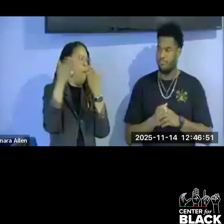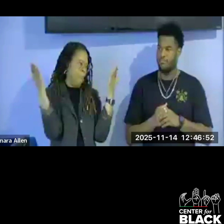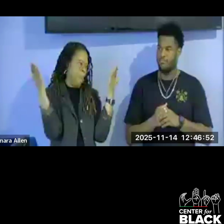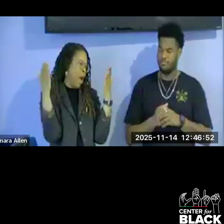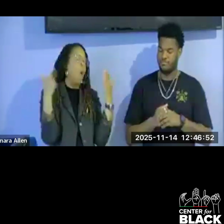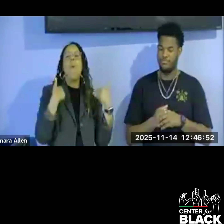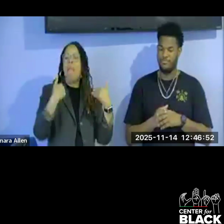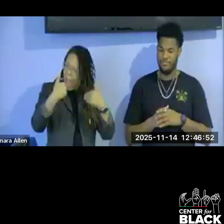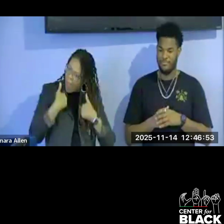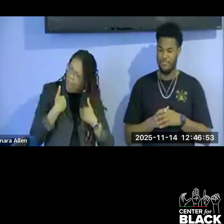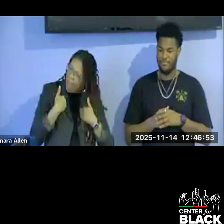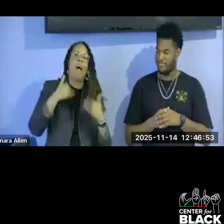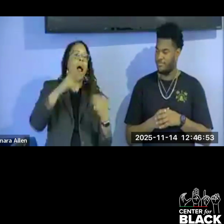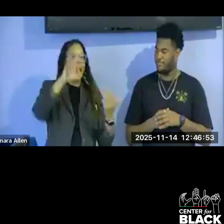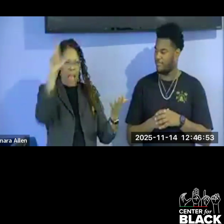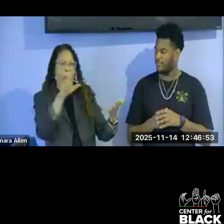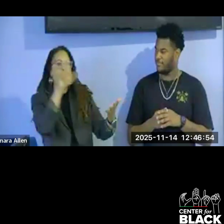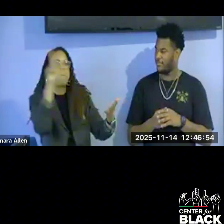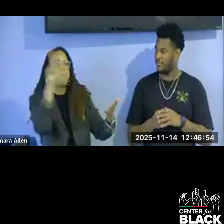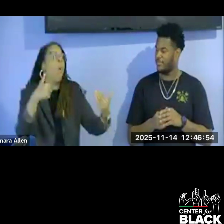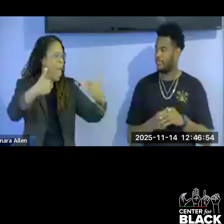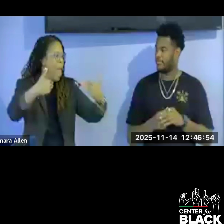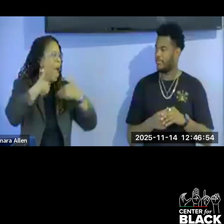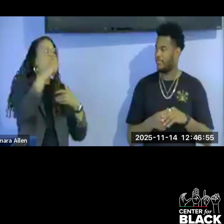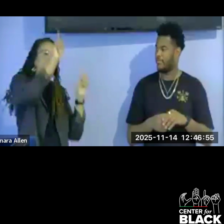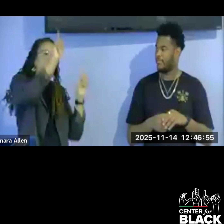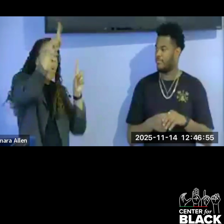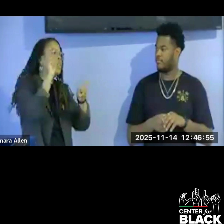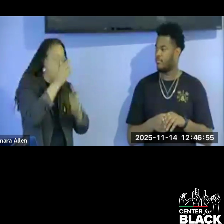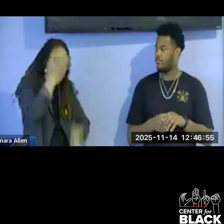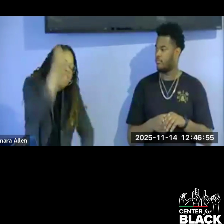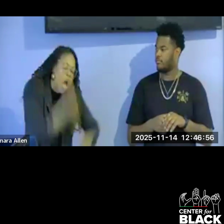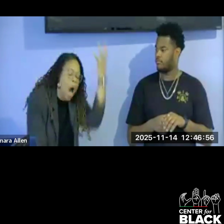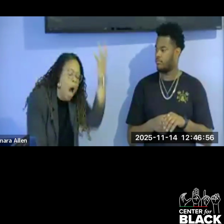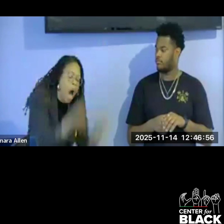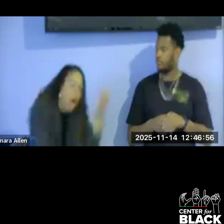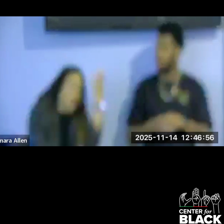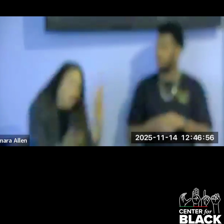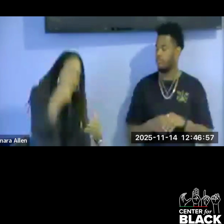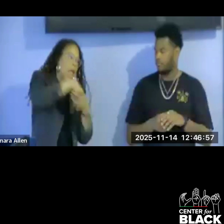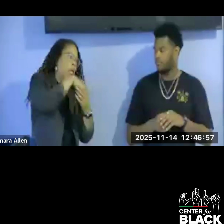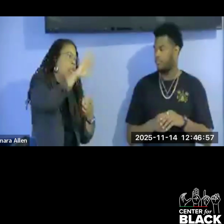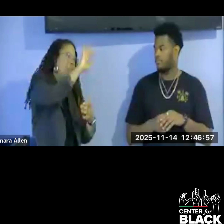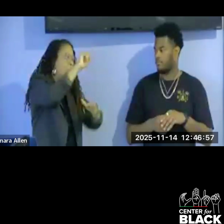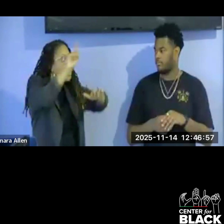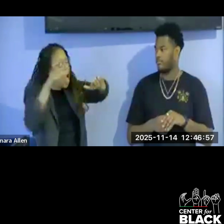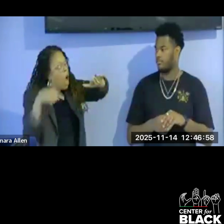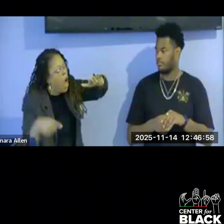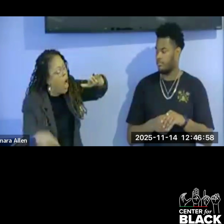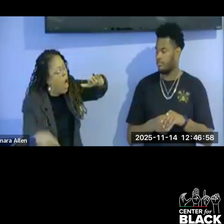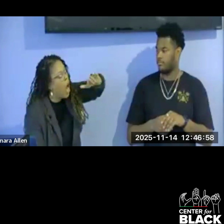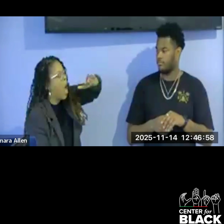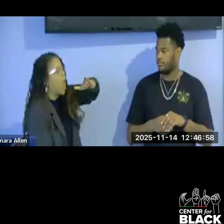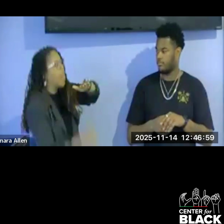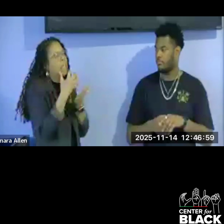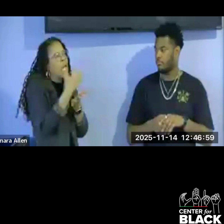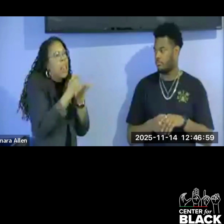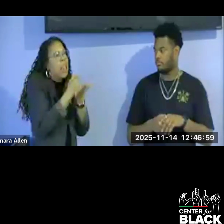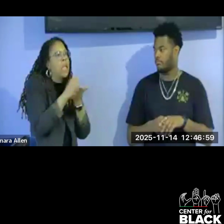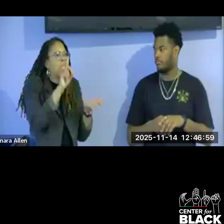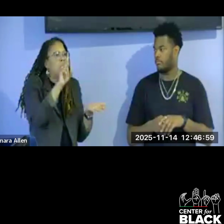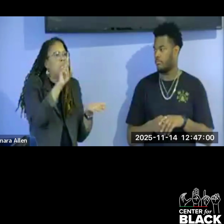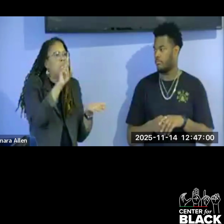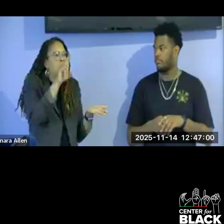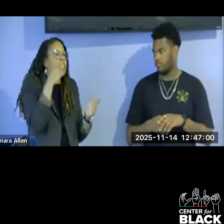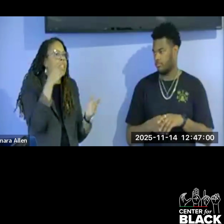curriculum. It's not about the resources. We have people out there. We have the library. You can dig and find. You might